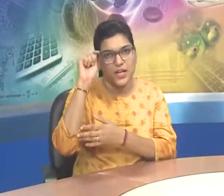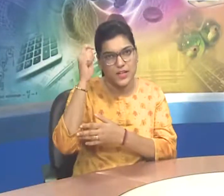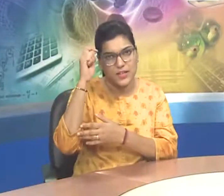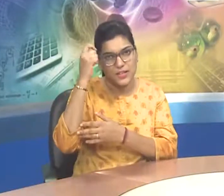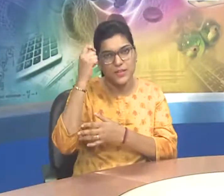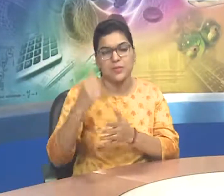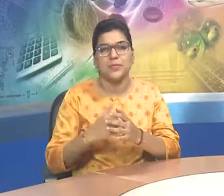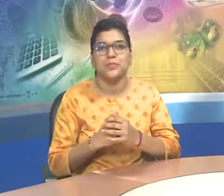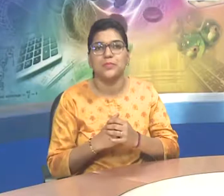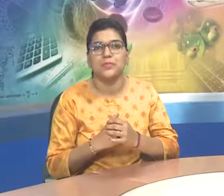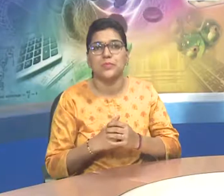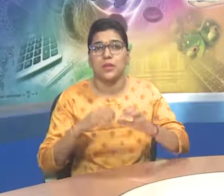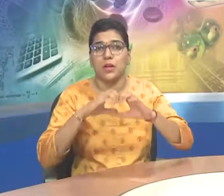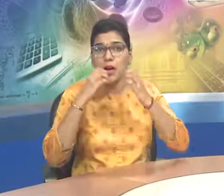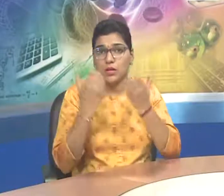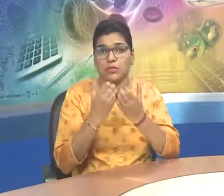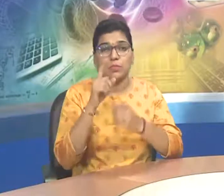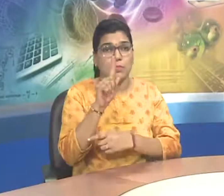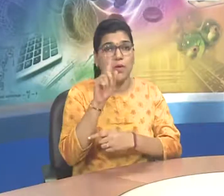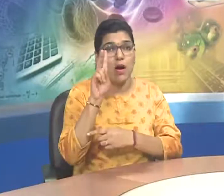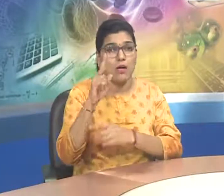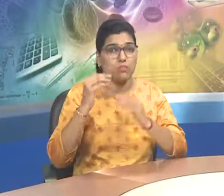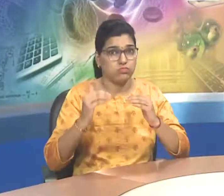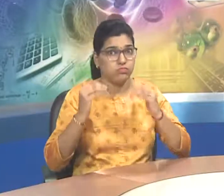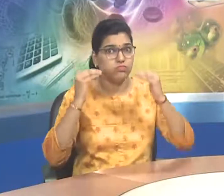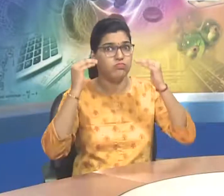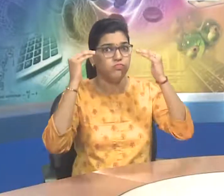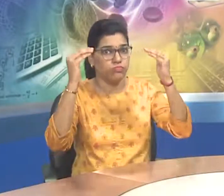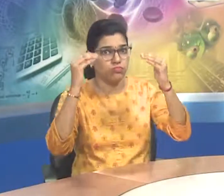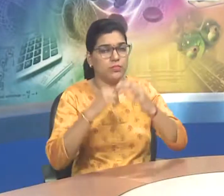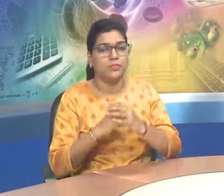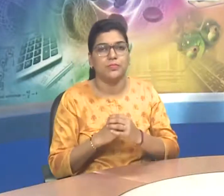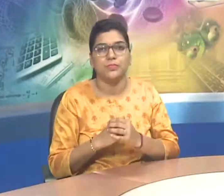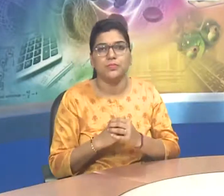are going to study English lesson number